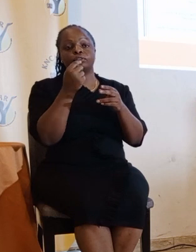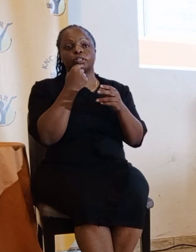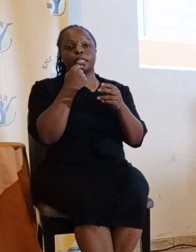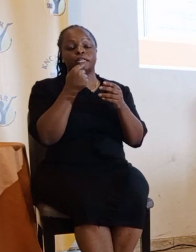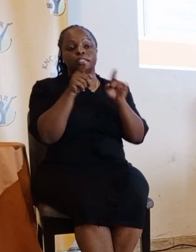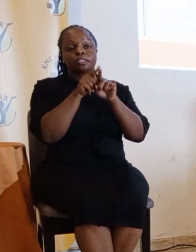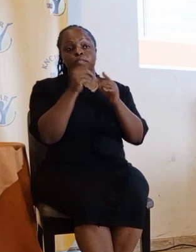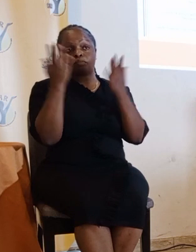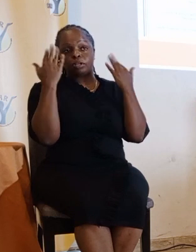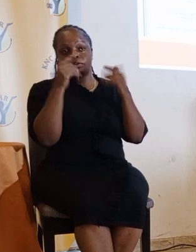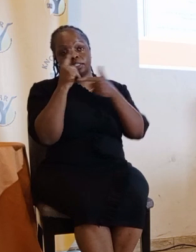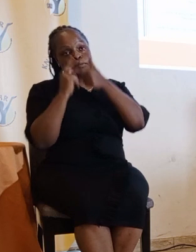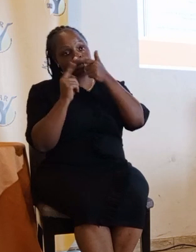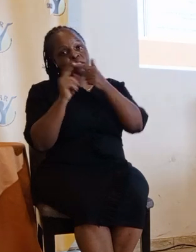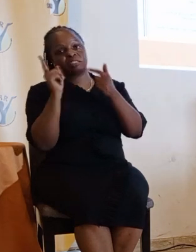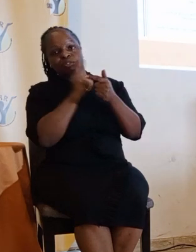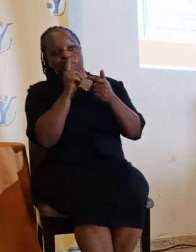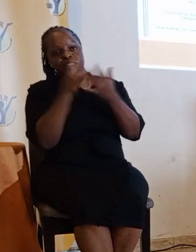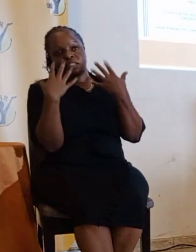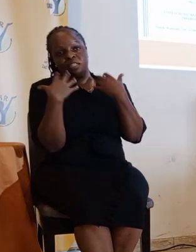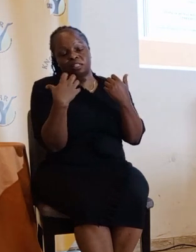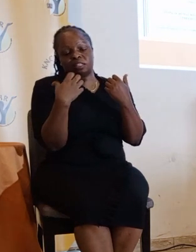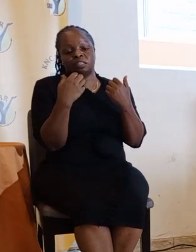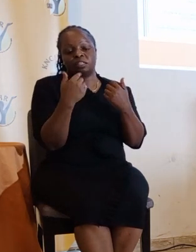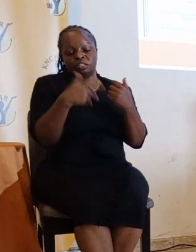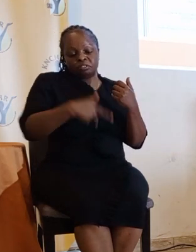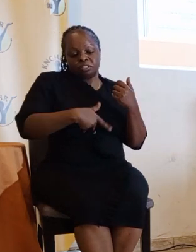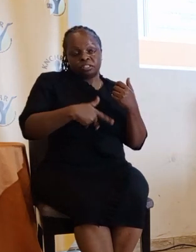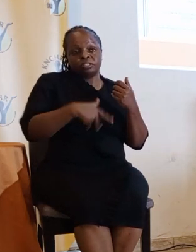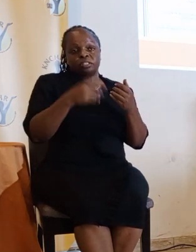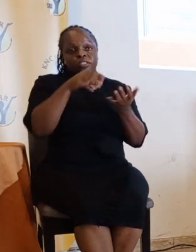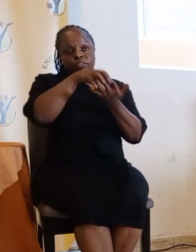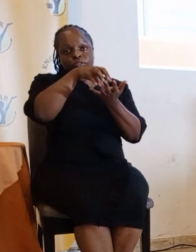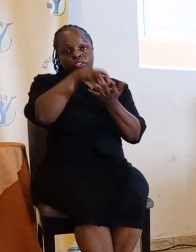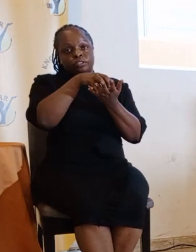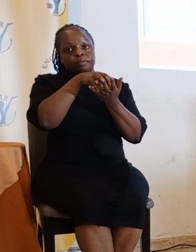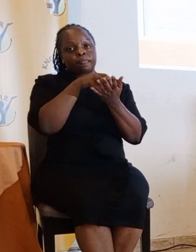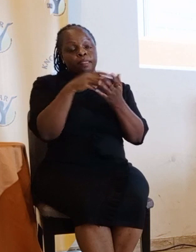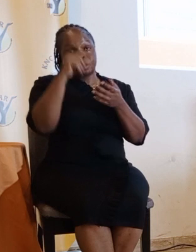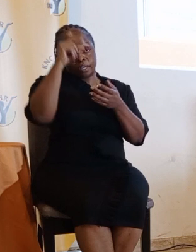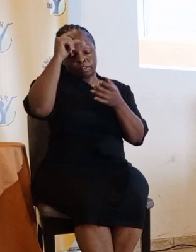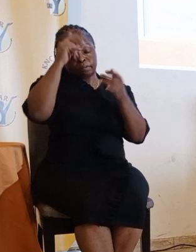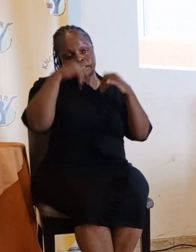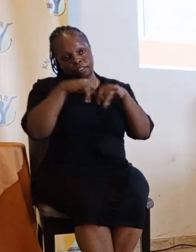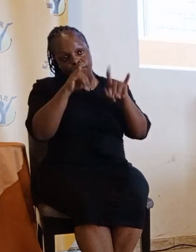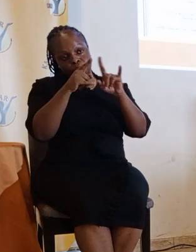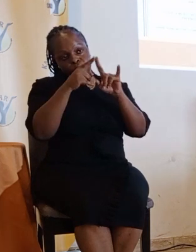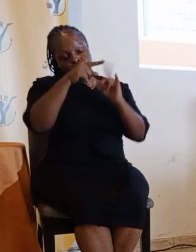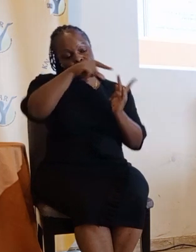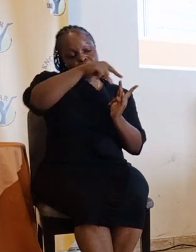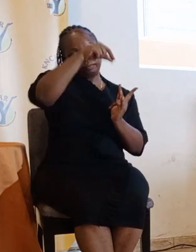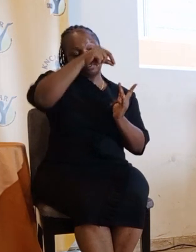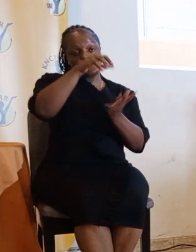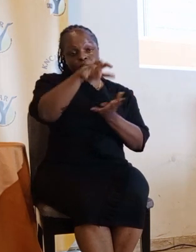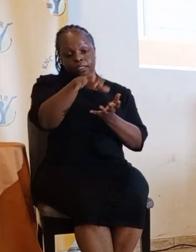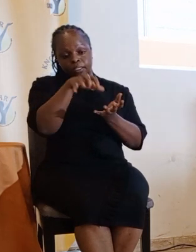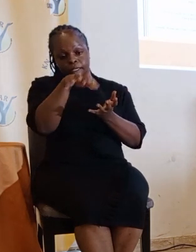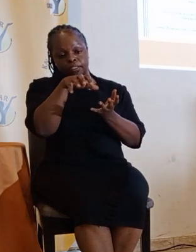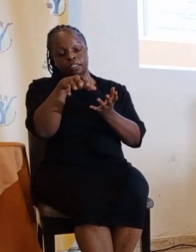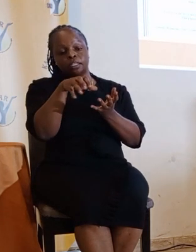are experiencing worsening health and nutrition situation. The government's efforts to prioritize agriculture